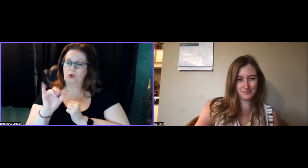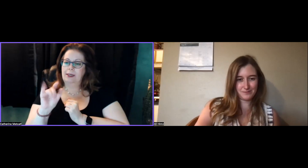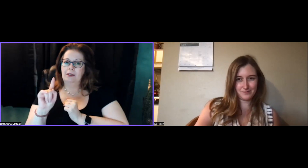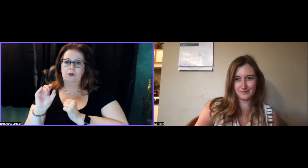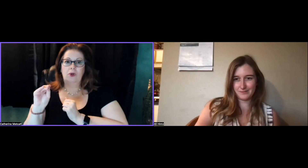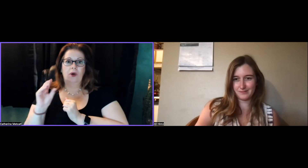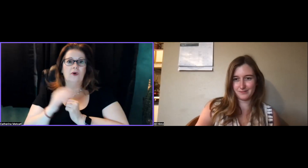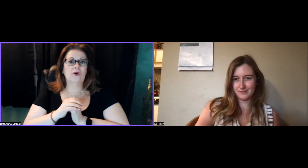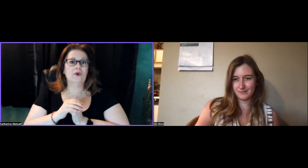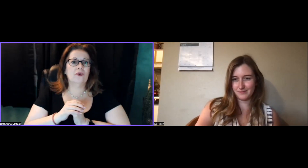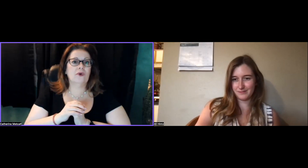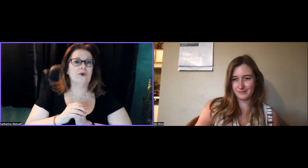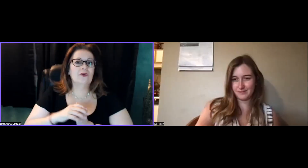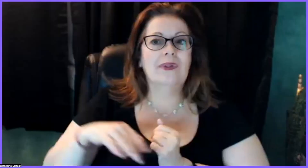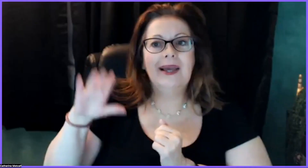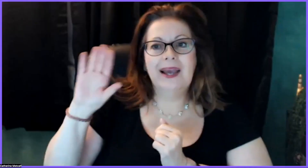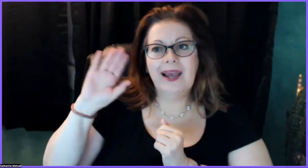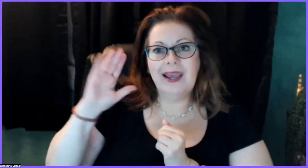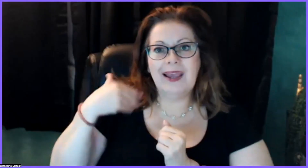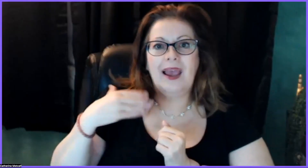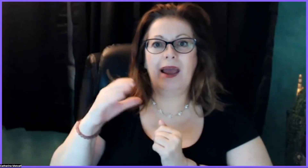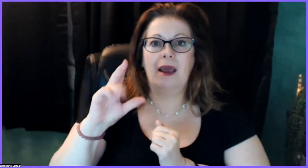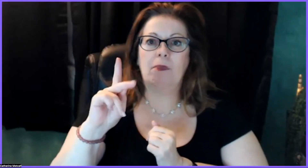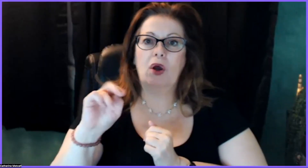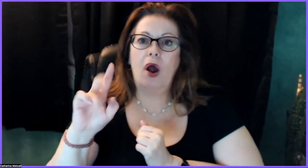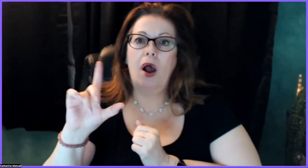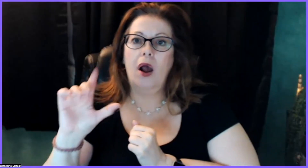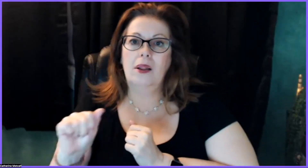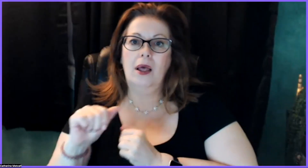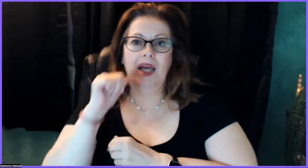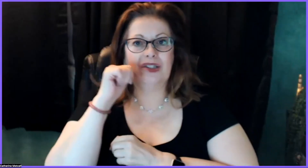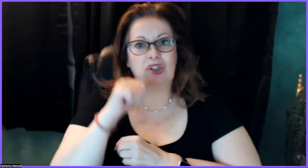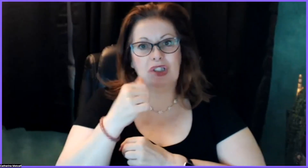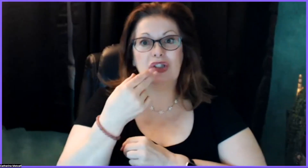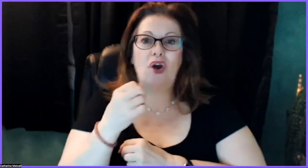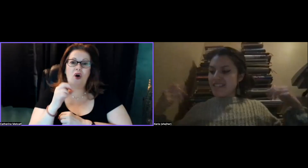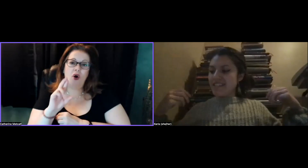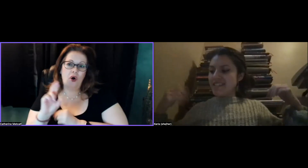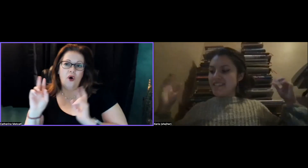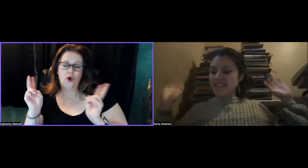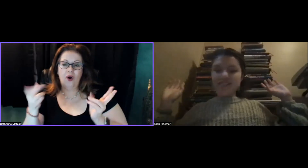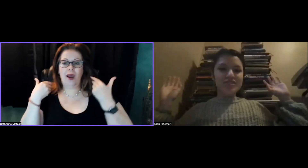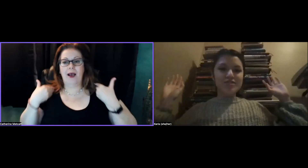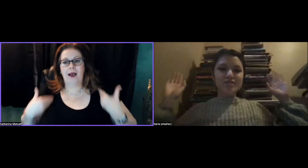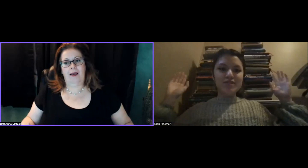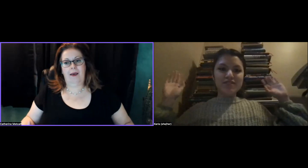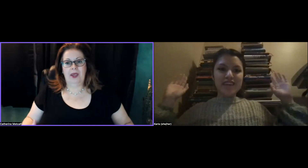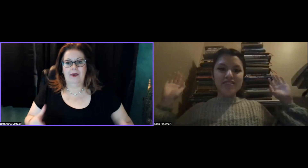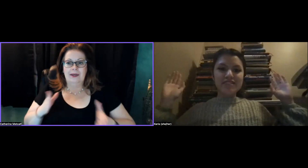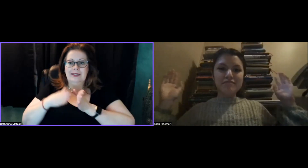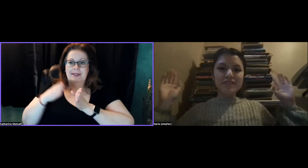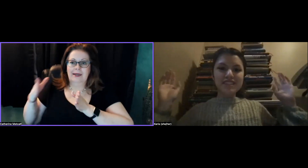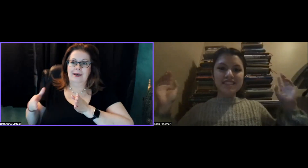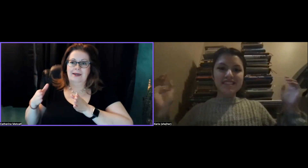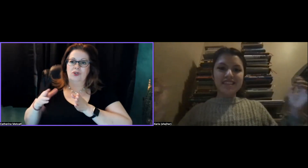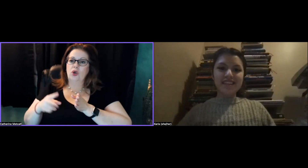Hi everyone, I'm Carla, pronouns are she, her. I'm seated next to 2 little towers